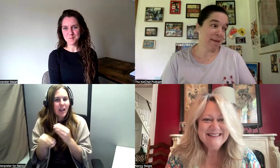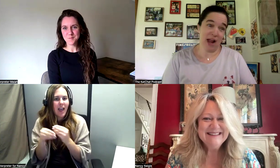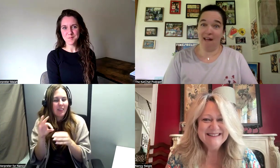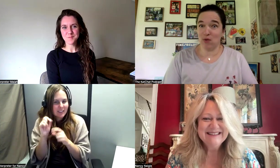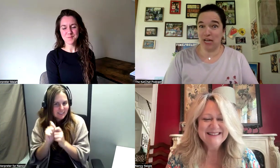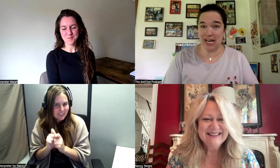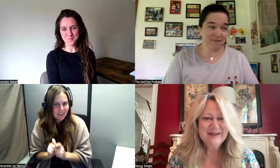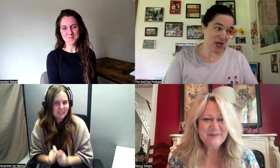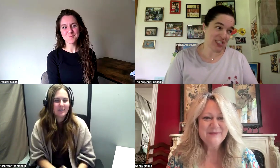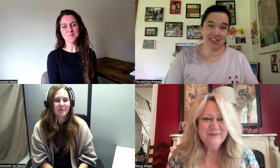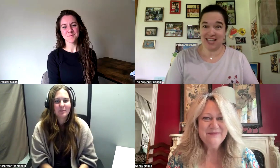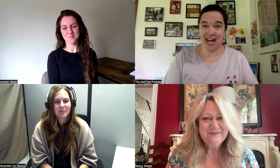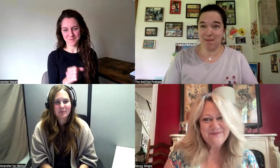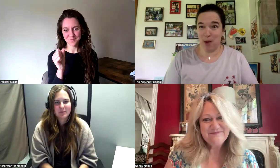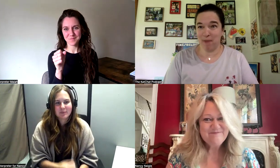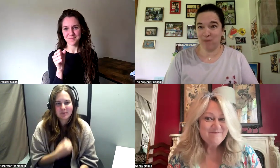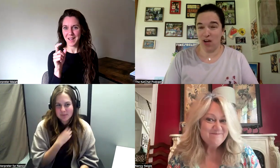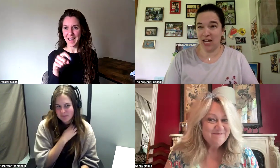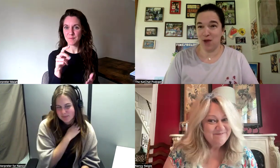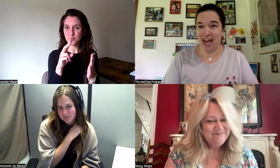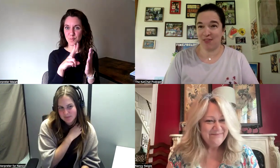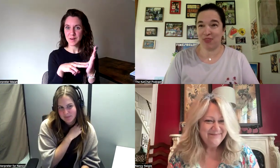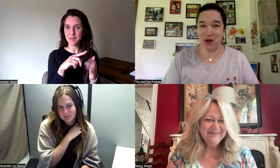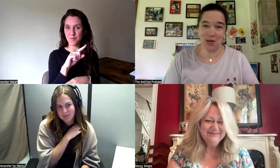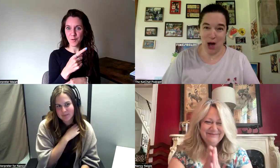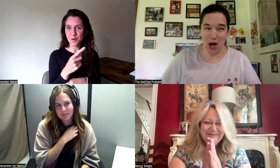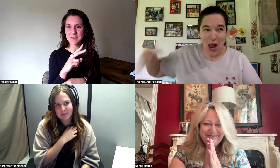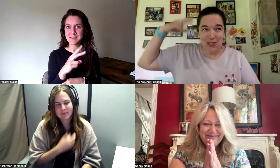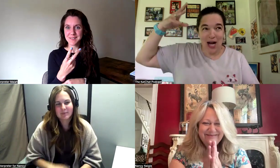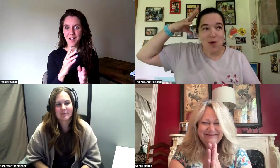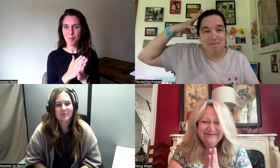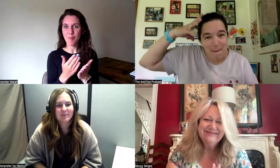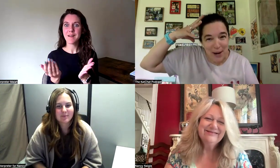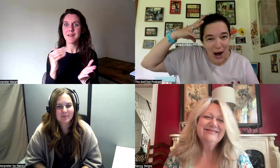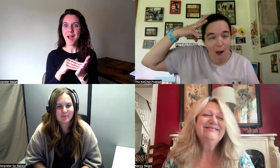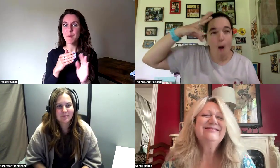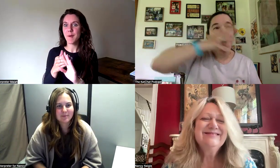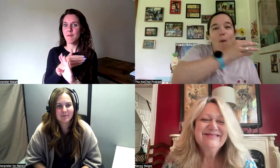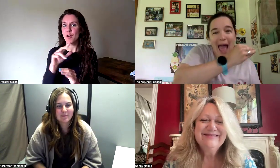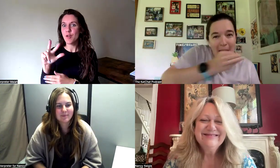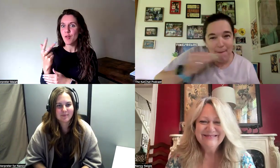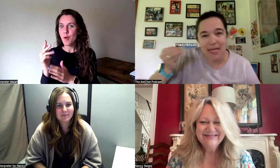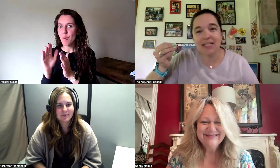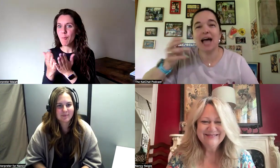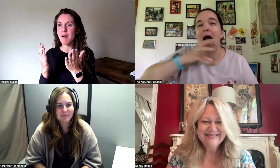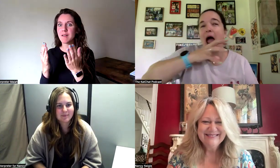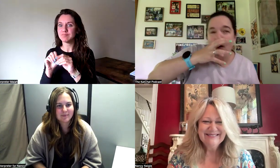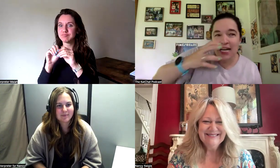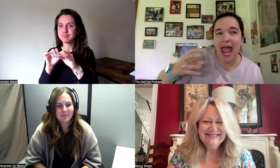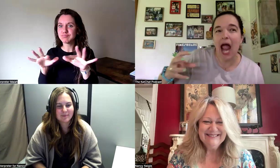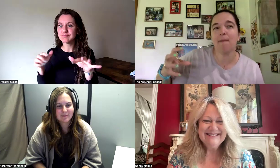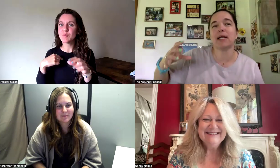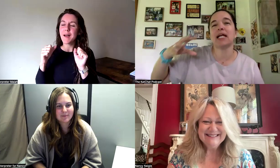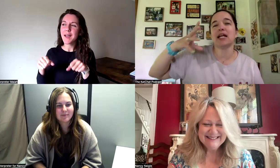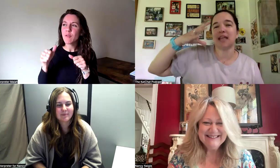Definitely, I'm gonna have to read the first and the second book before getting ready for the third book, so I can remember what happened, how